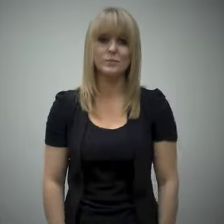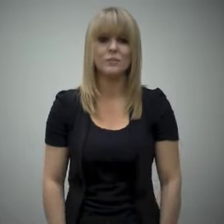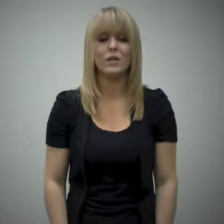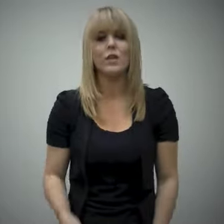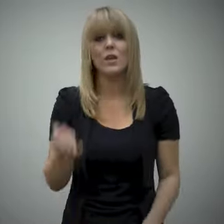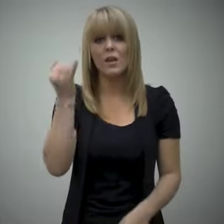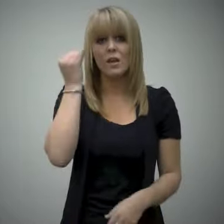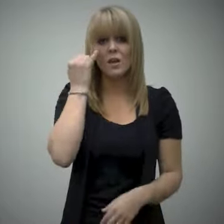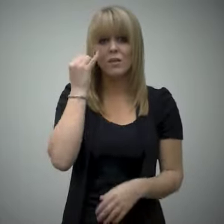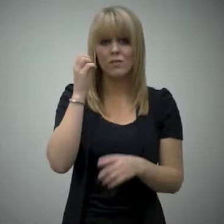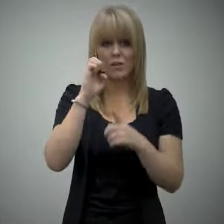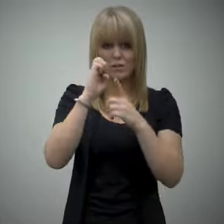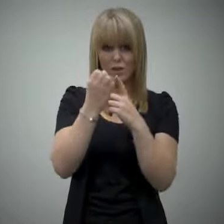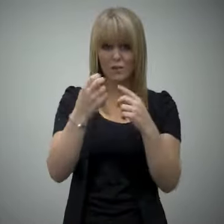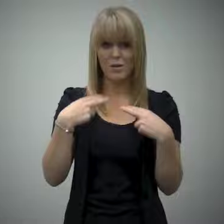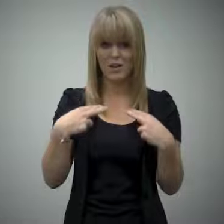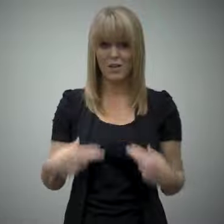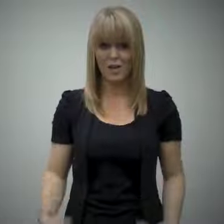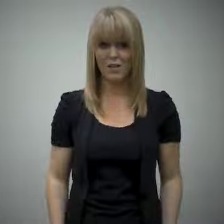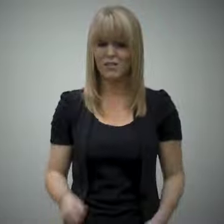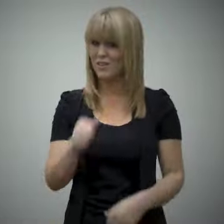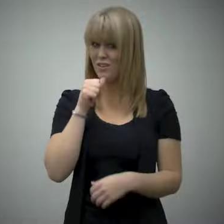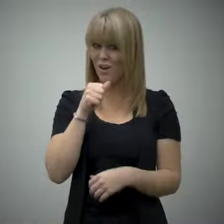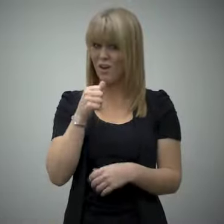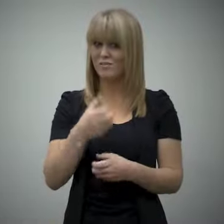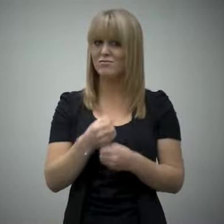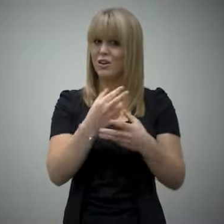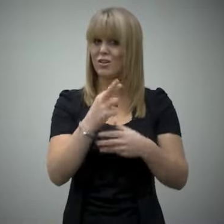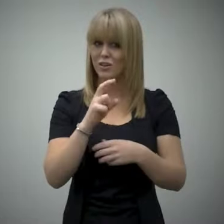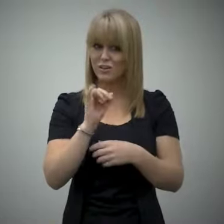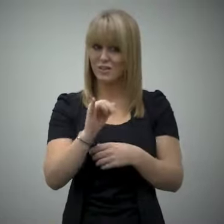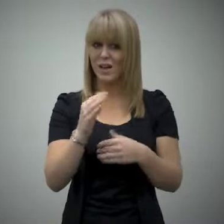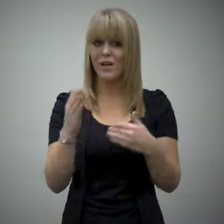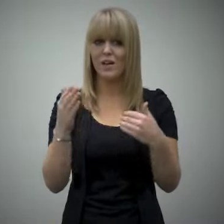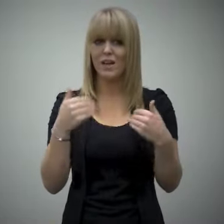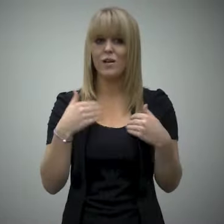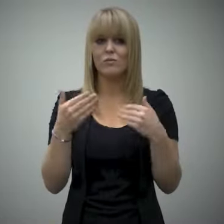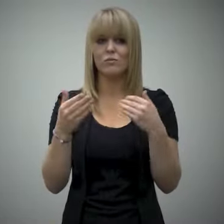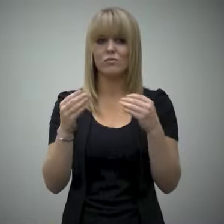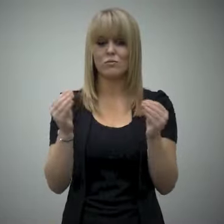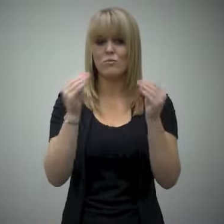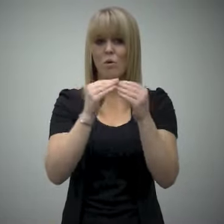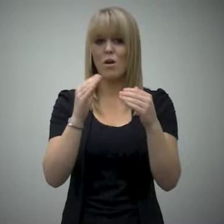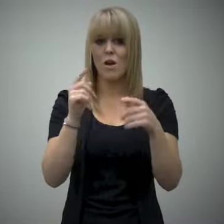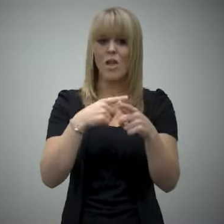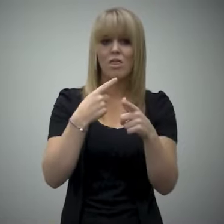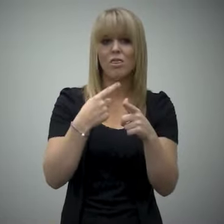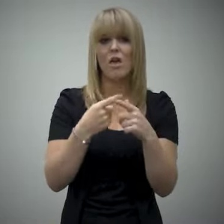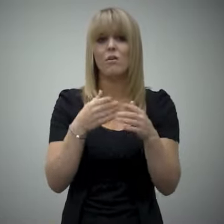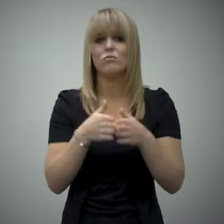If an environment is unhealthy or puts you at higher risk for RSI, speak up and ask for help.